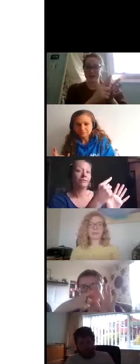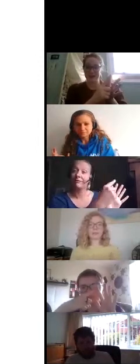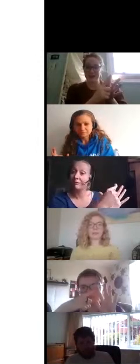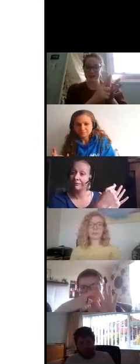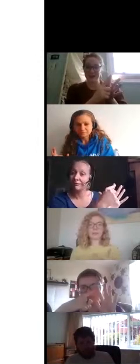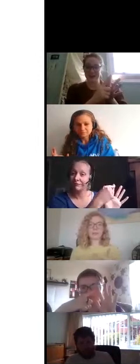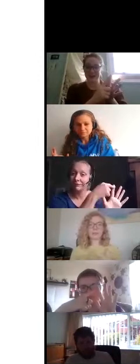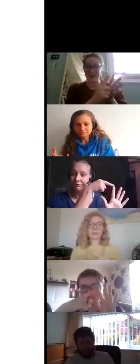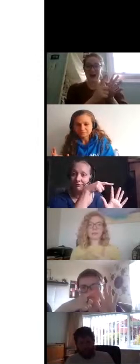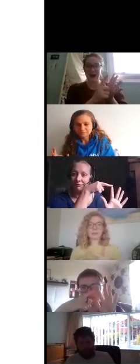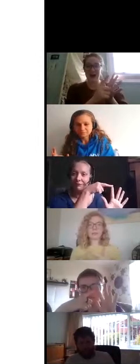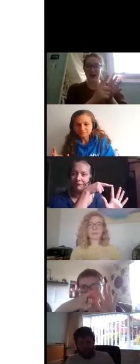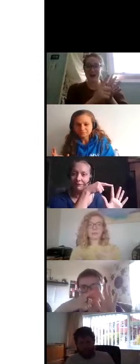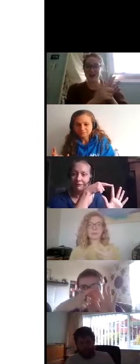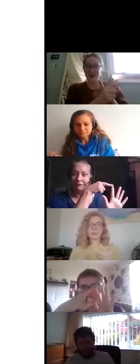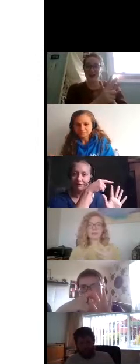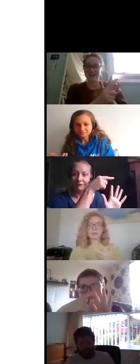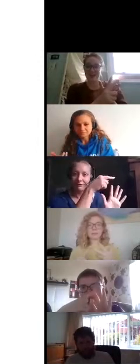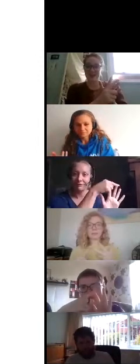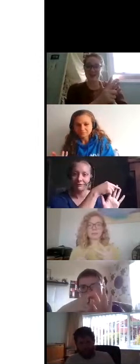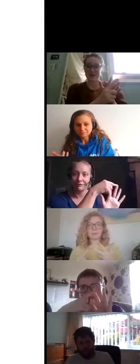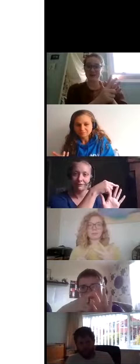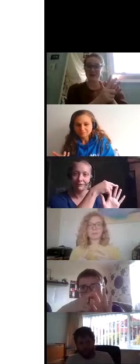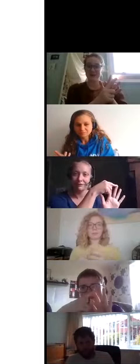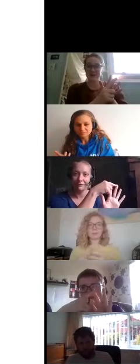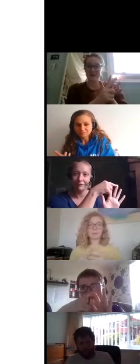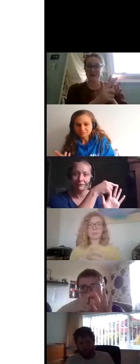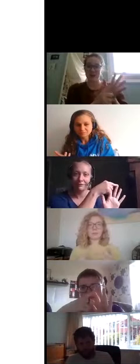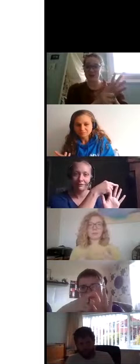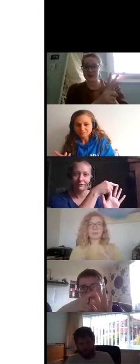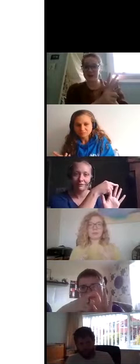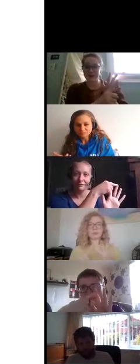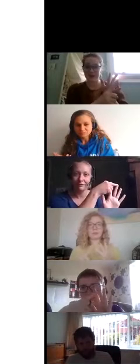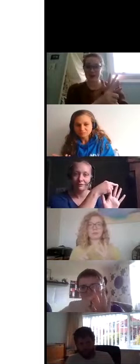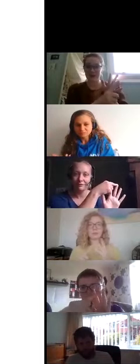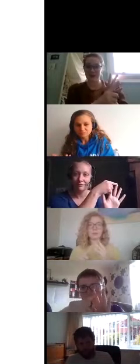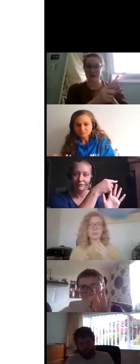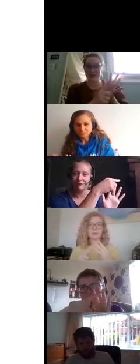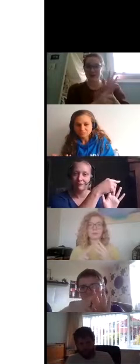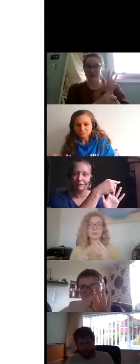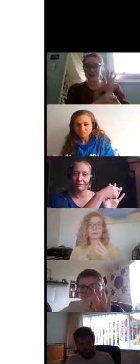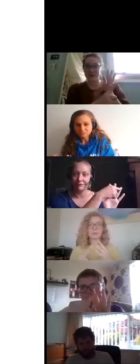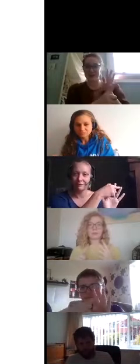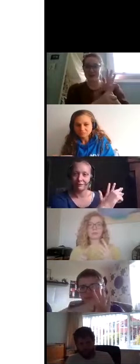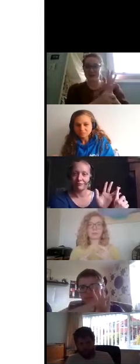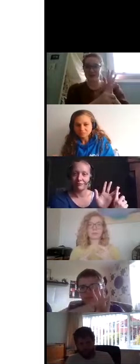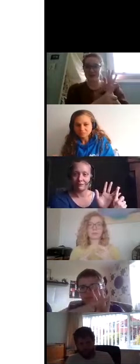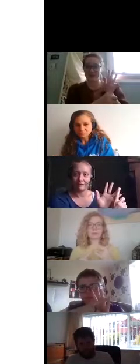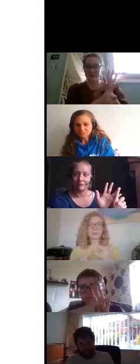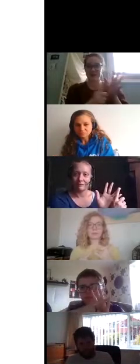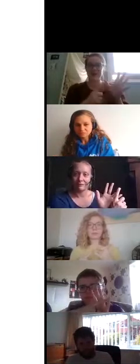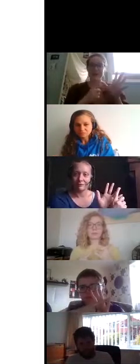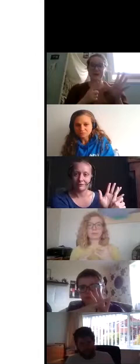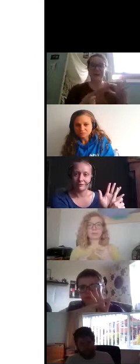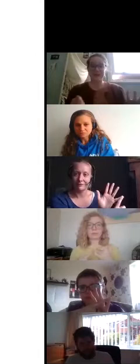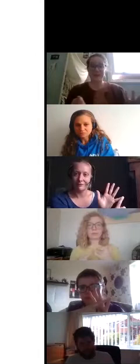one. I is the next one. O is the next one, and O is the U is the little